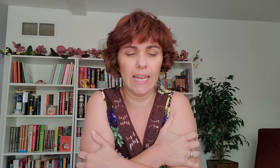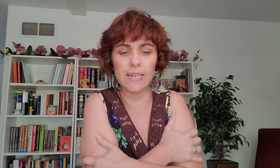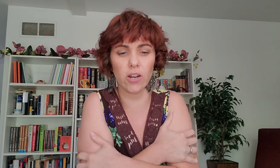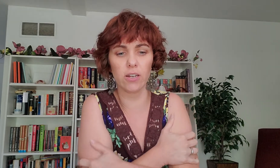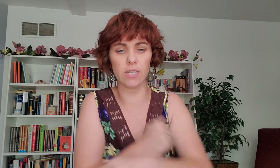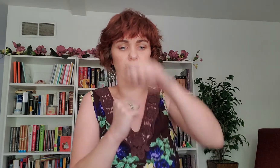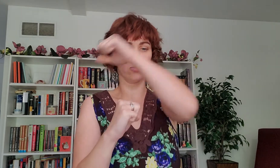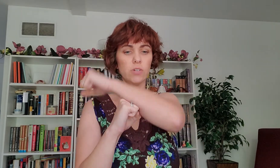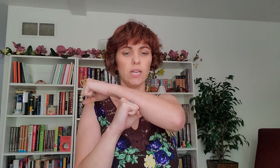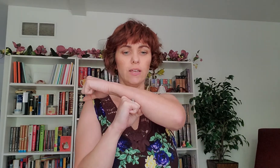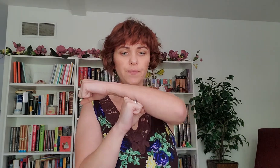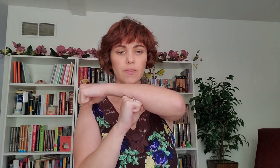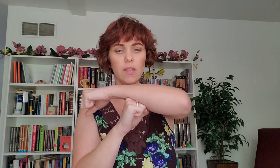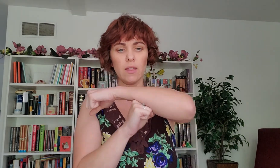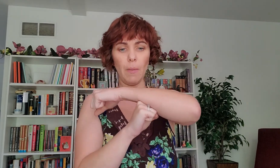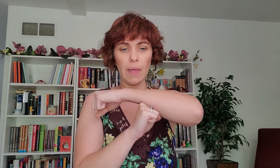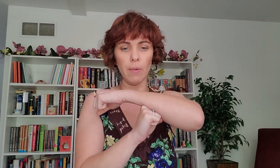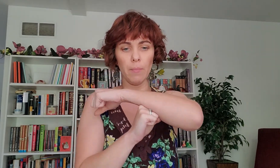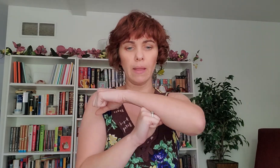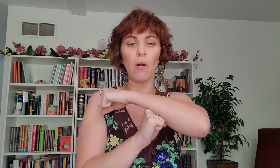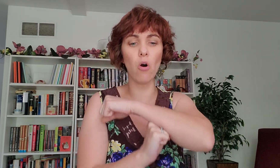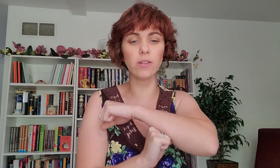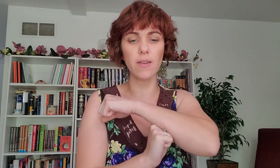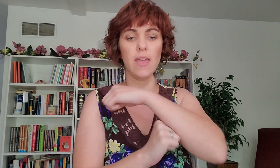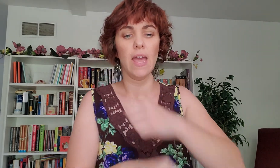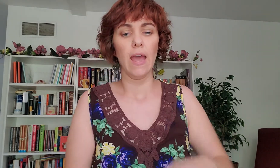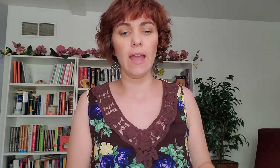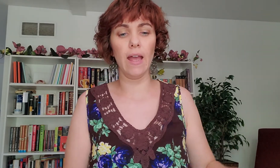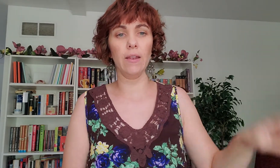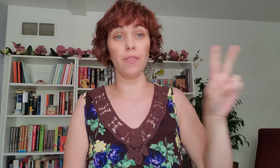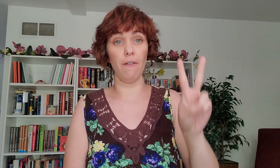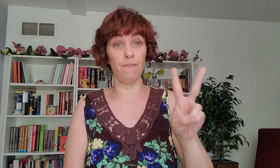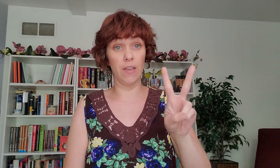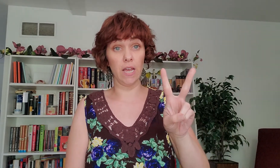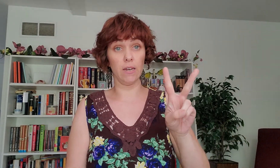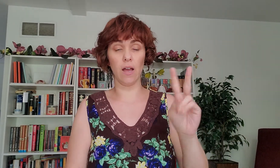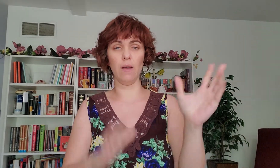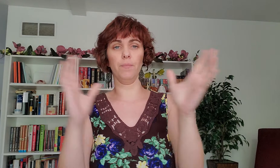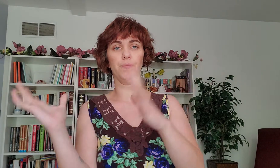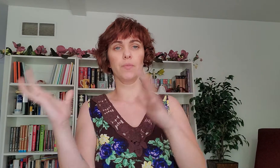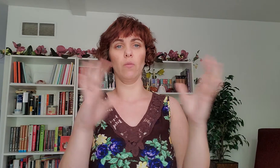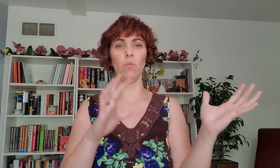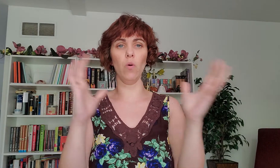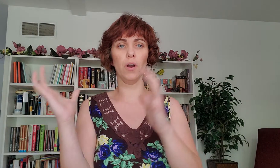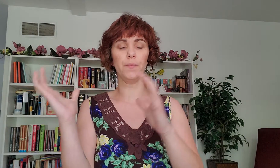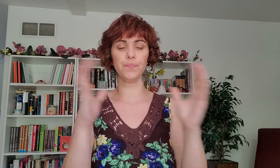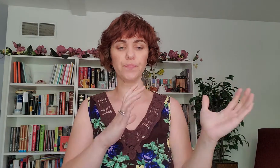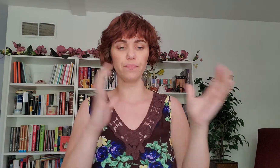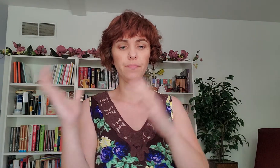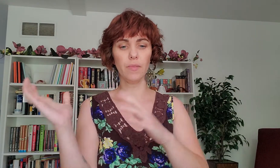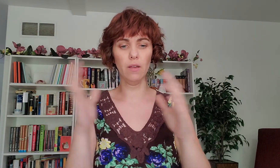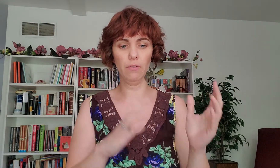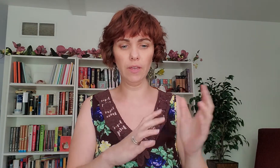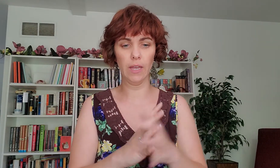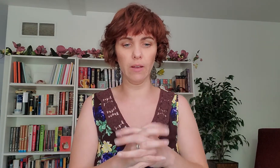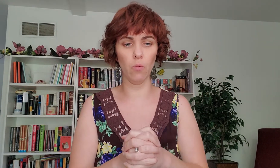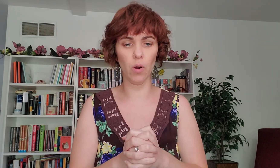Antarctic Treaty, something about being cold, and the Vietnam war, Vienna war